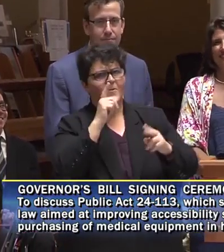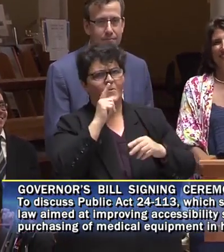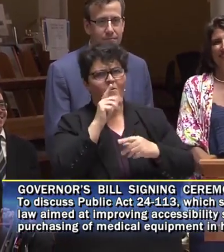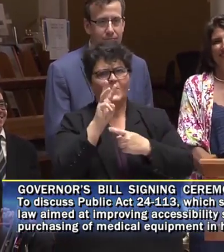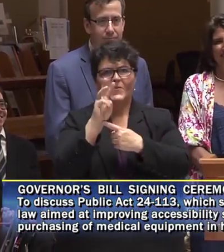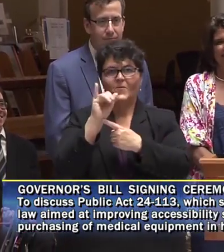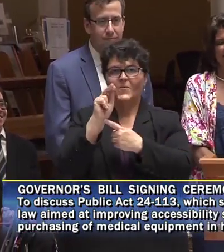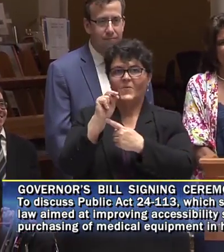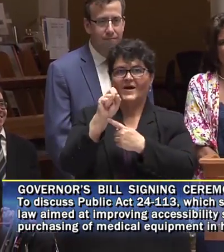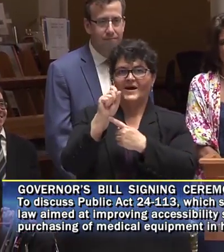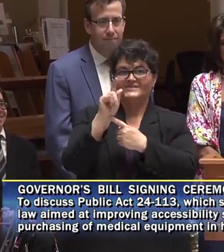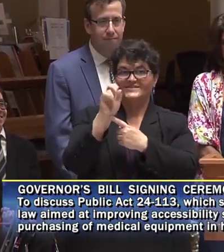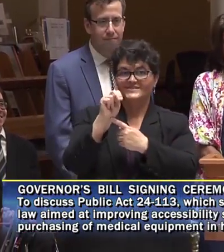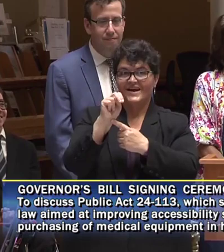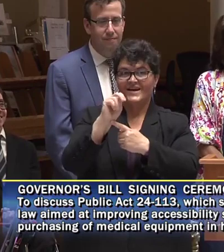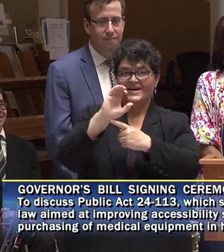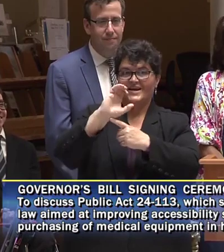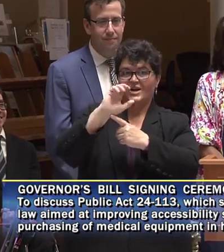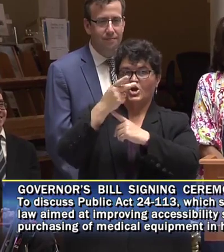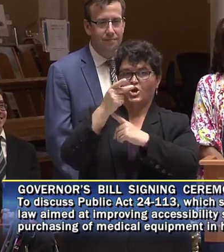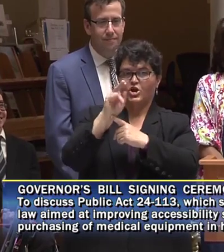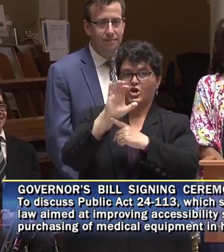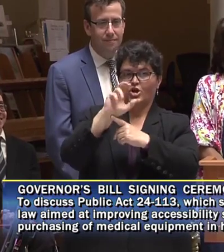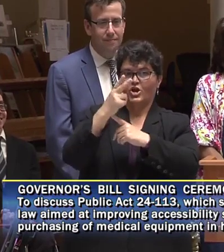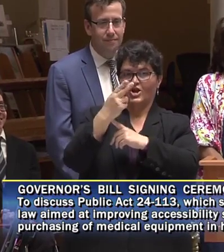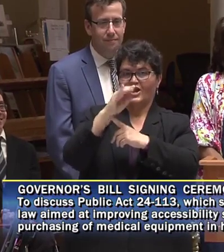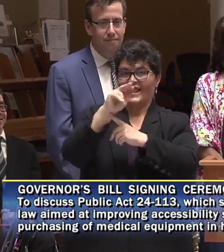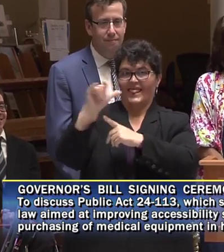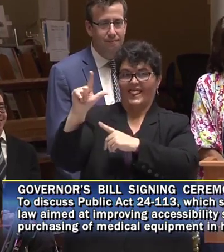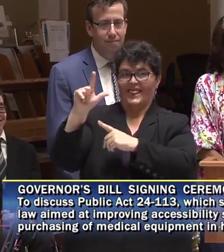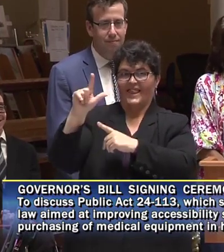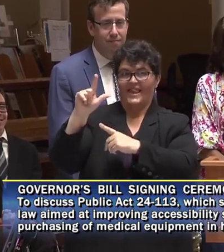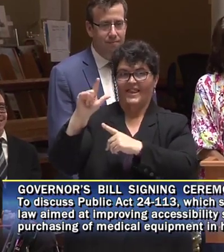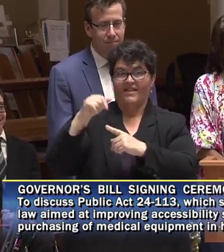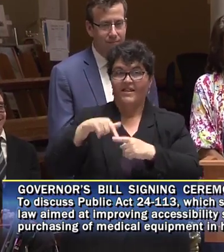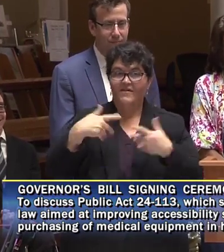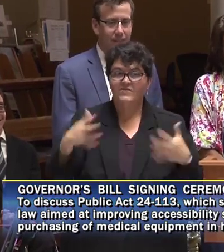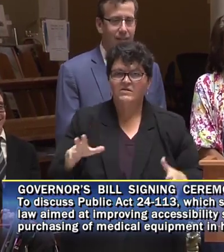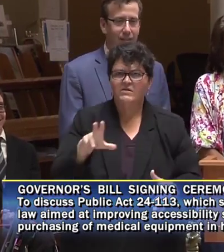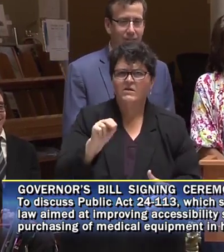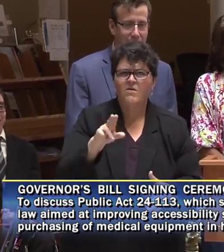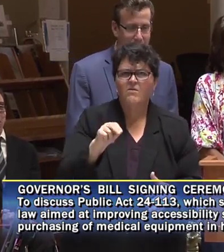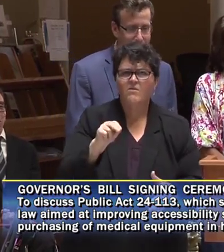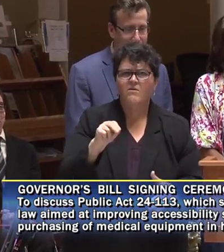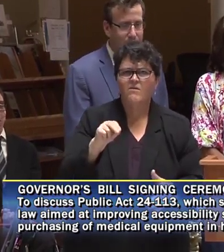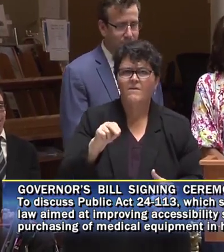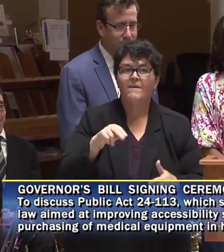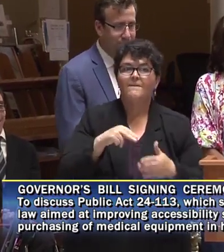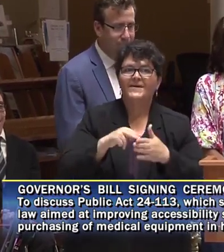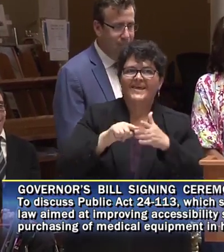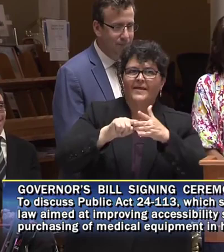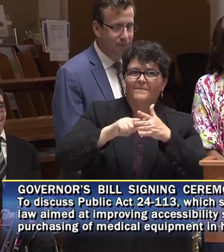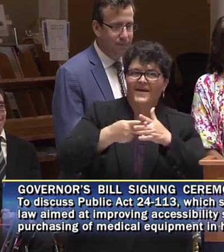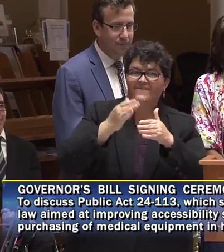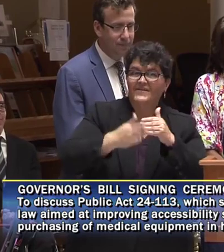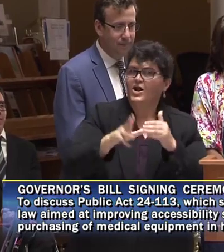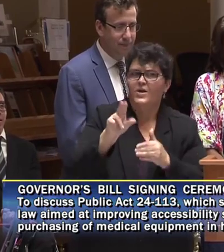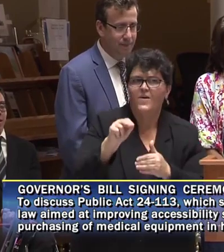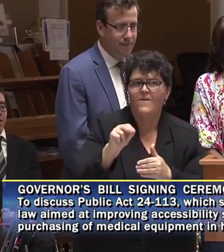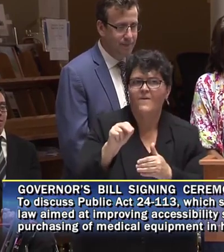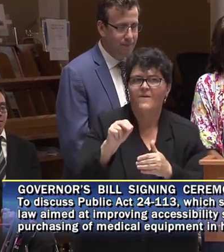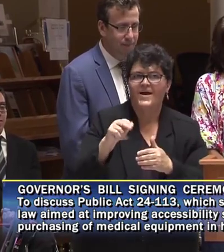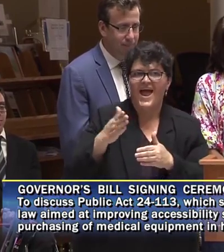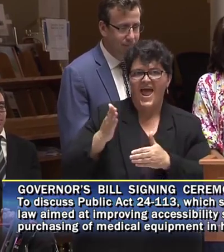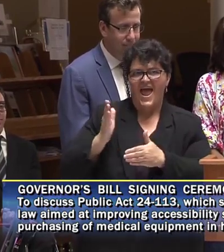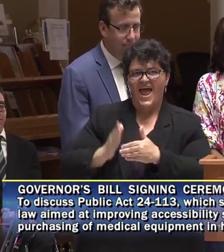end, nor is it the beginning of the end. Rather, this is the end of the beginning. We will be back next year, and we will make